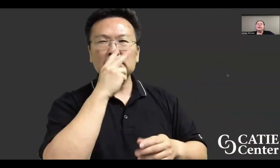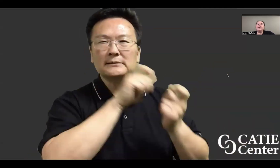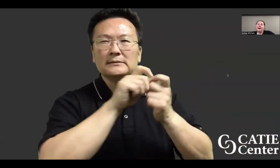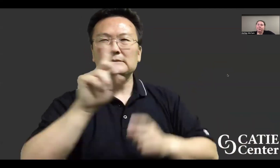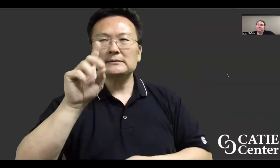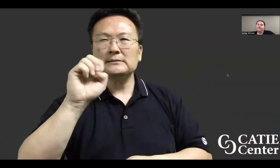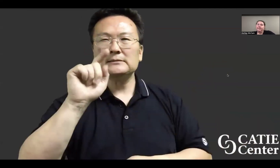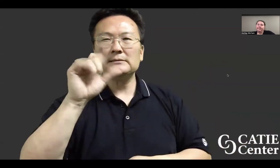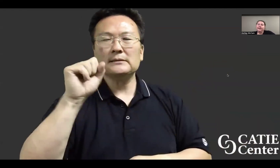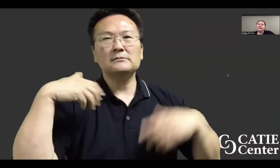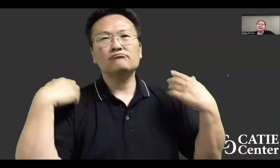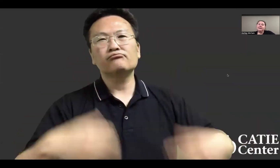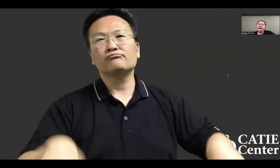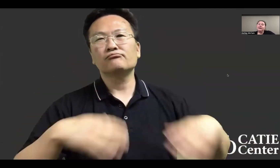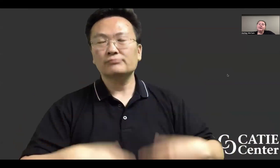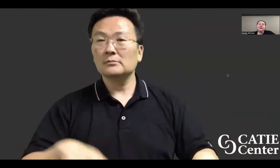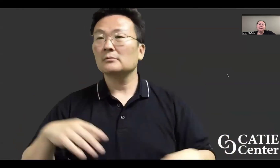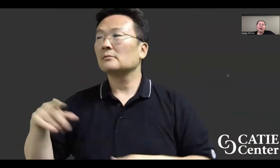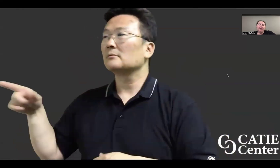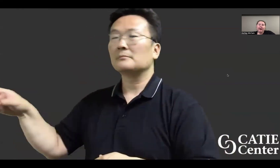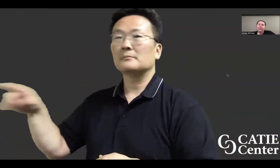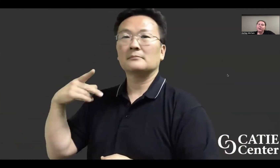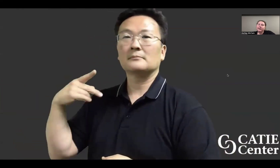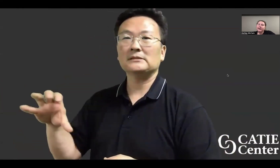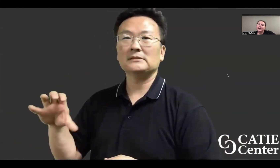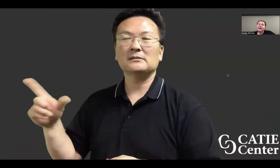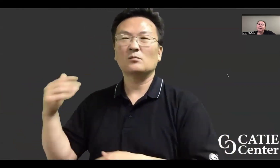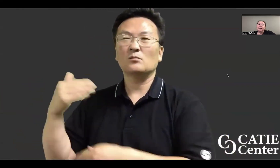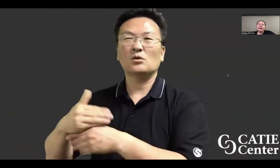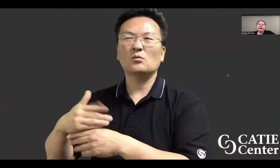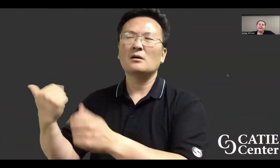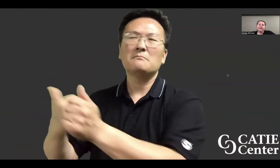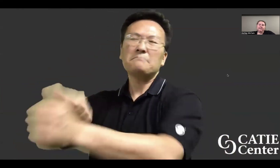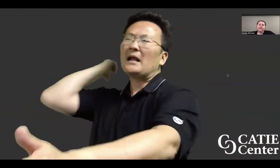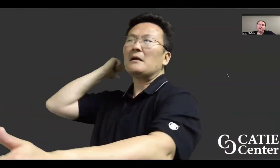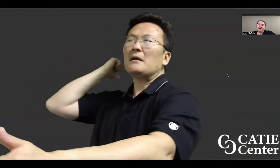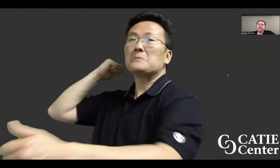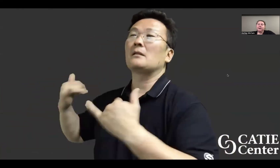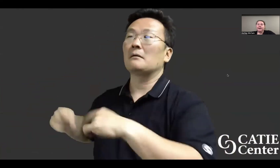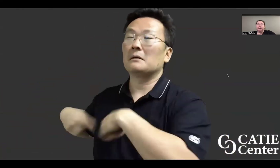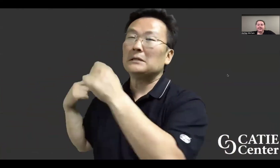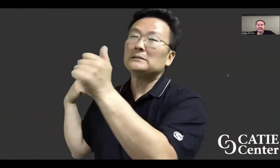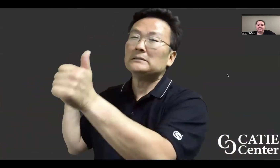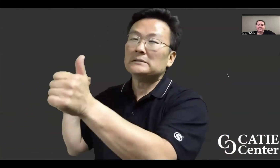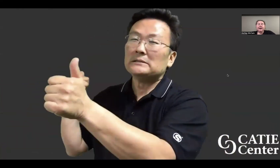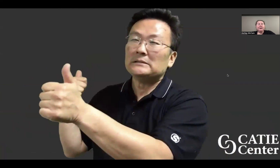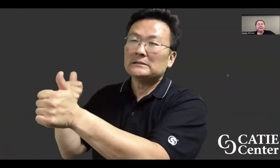recommend Apple. They tend to have high quality and very reliable systems.